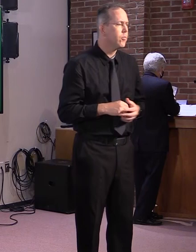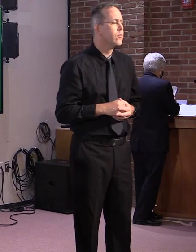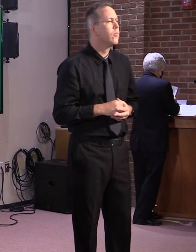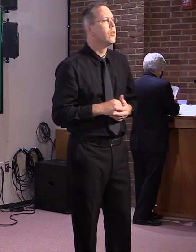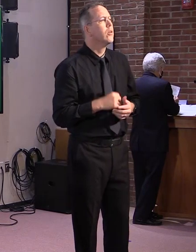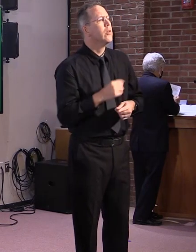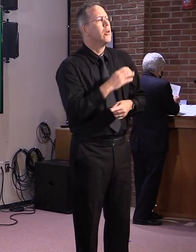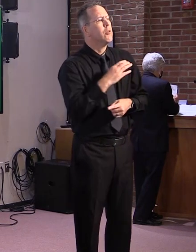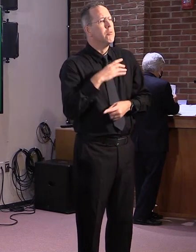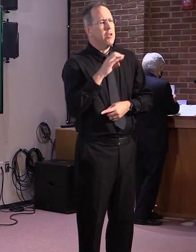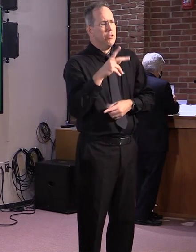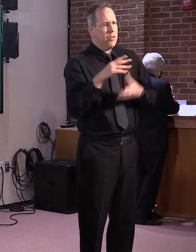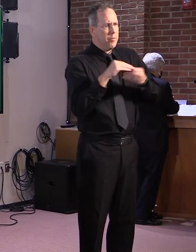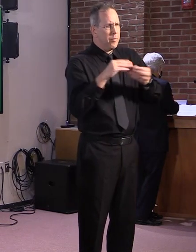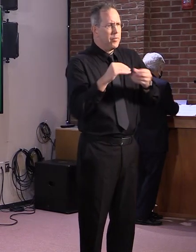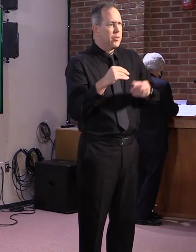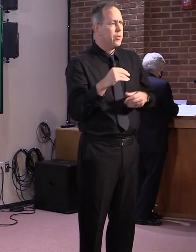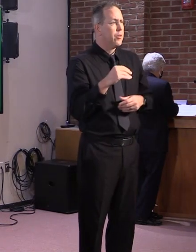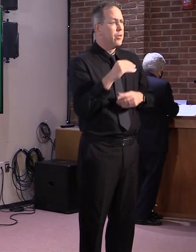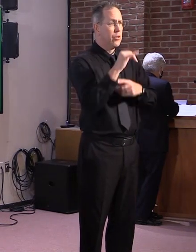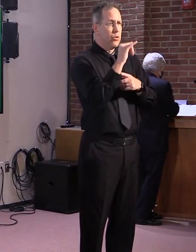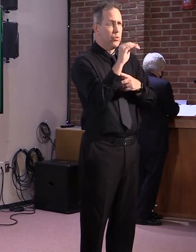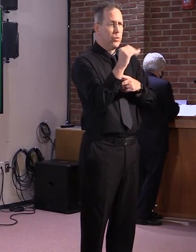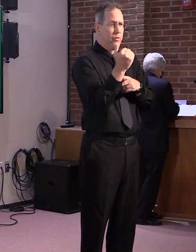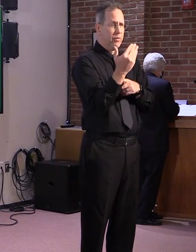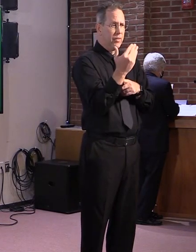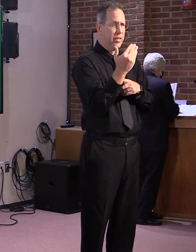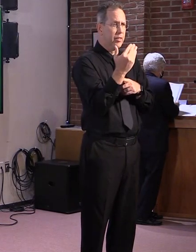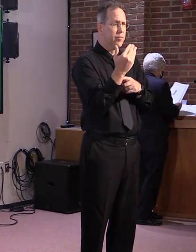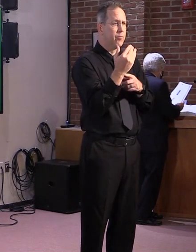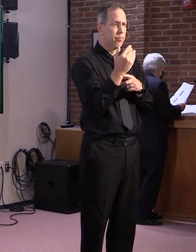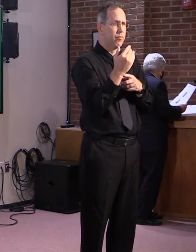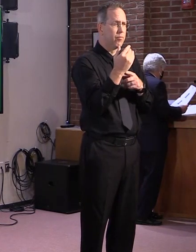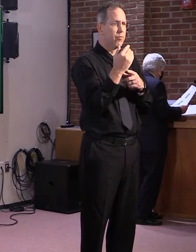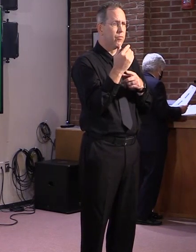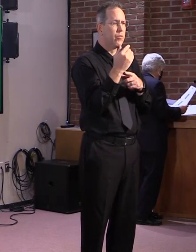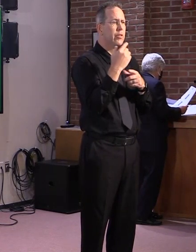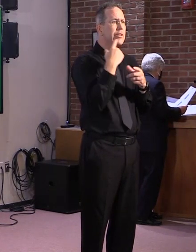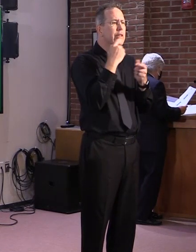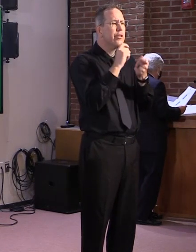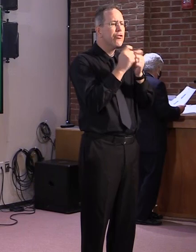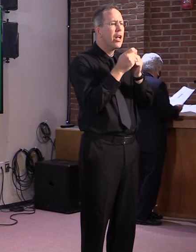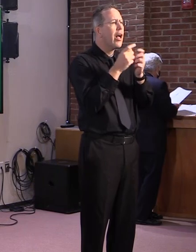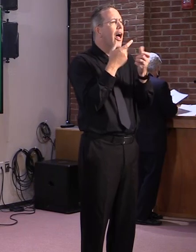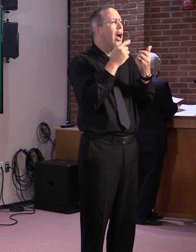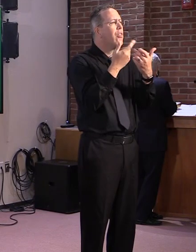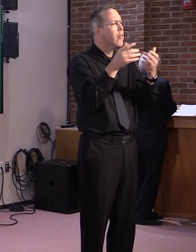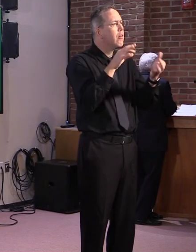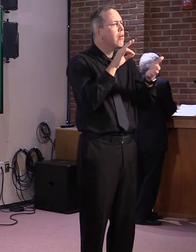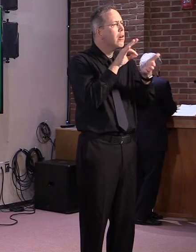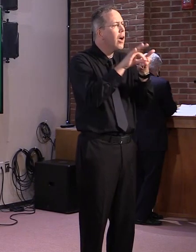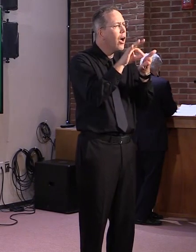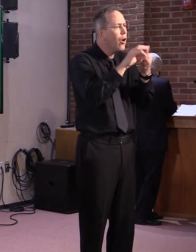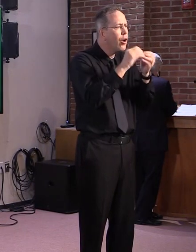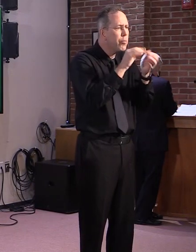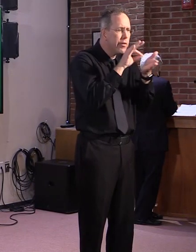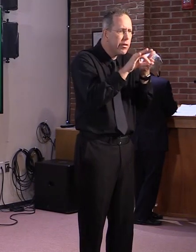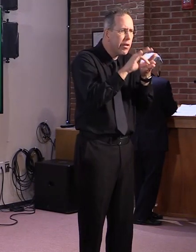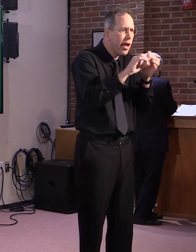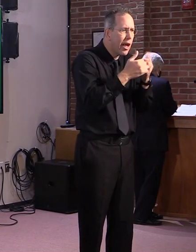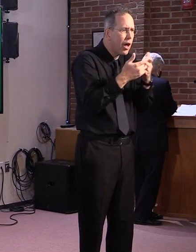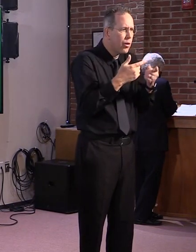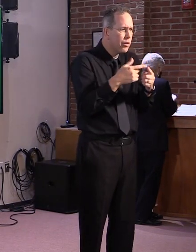the Department of Health is including in the persons under monitoring category those that have registered